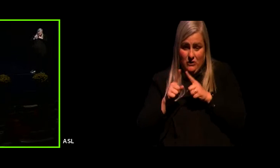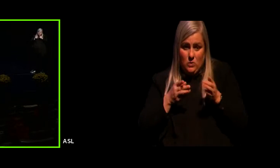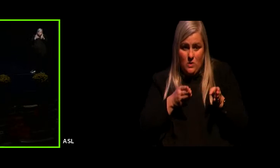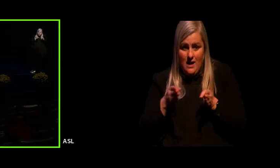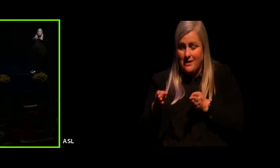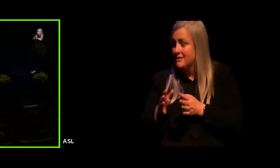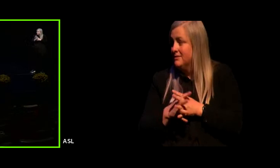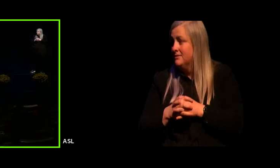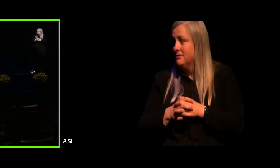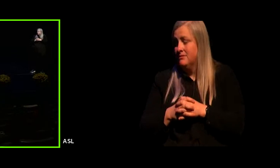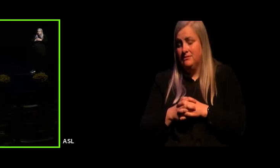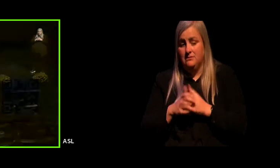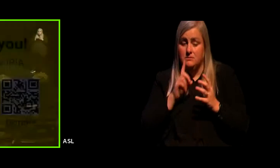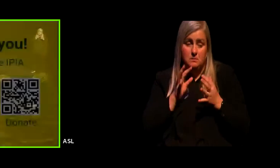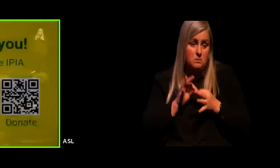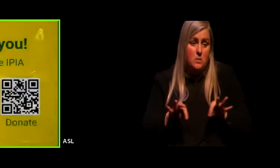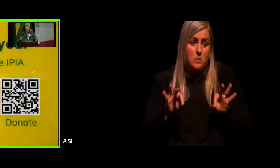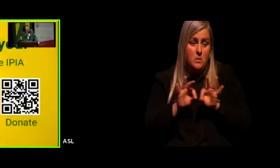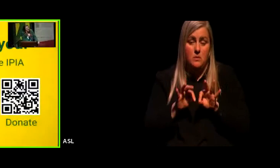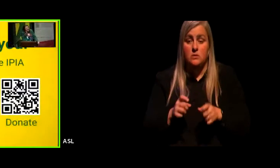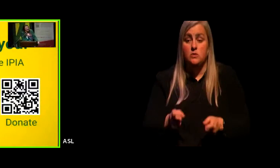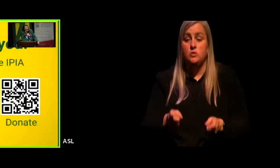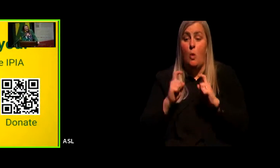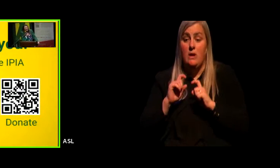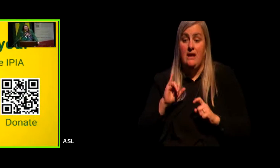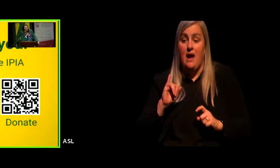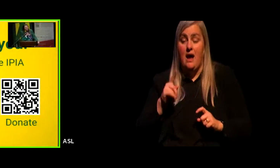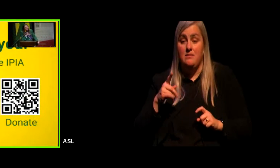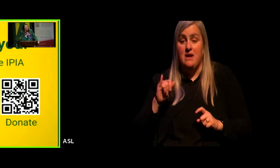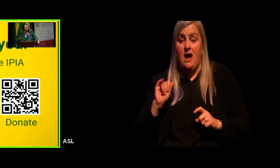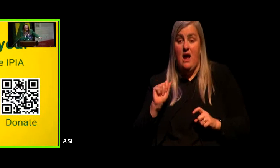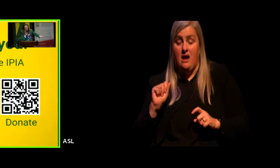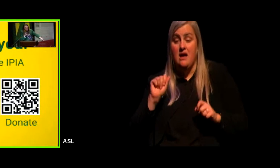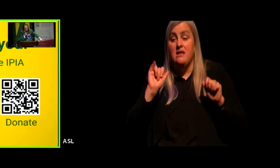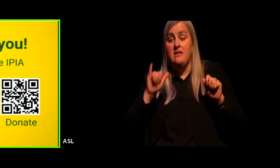It's meaningful. Donating to the IPIA is what